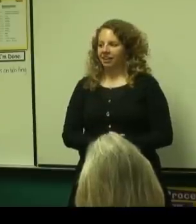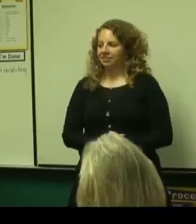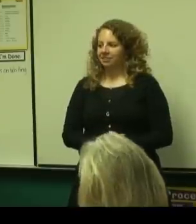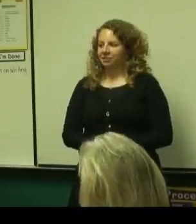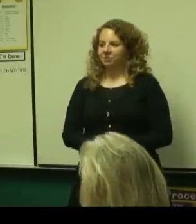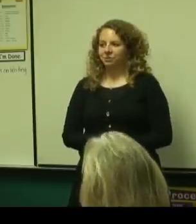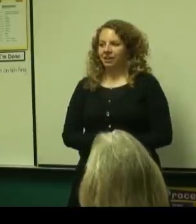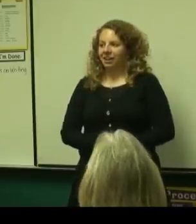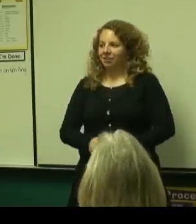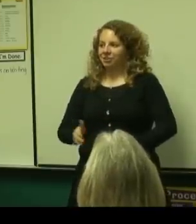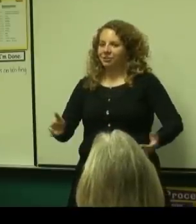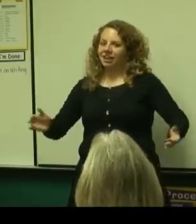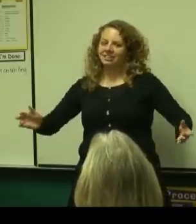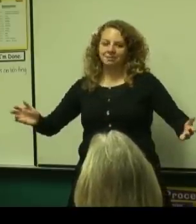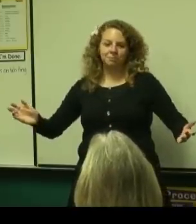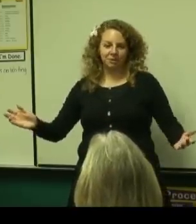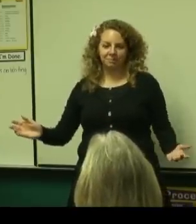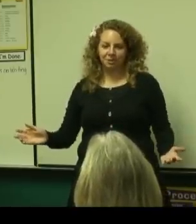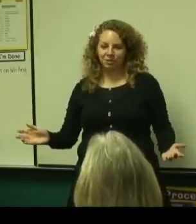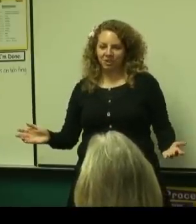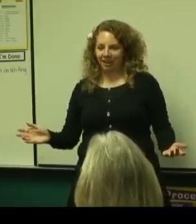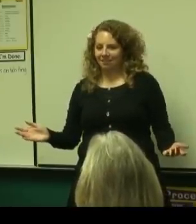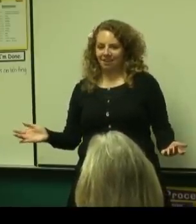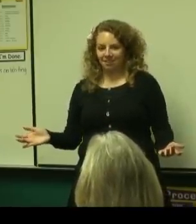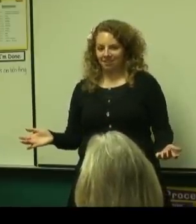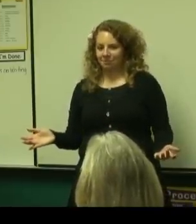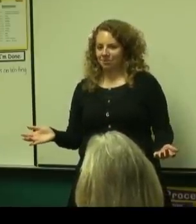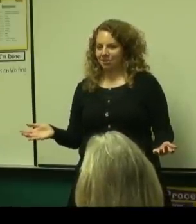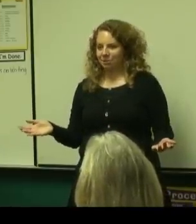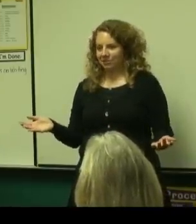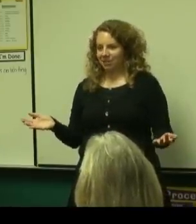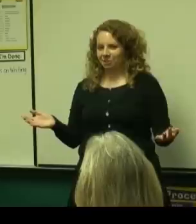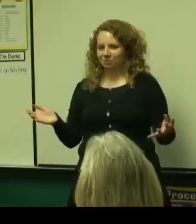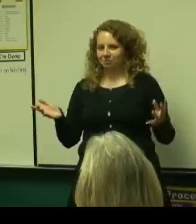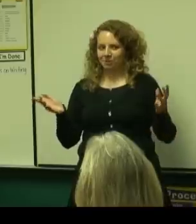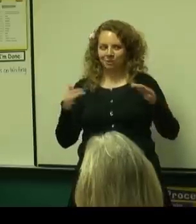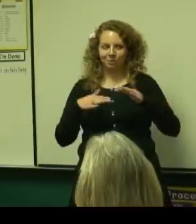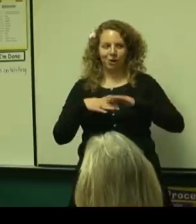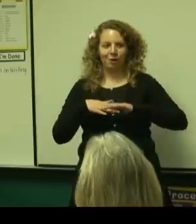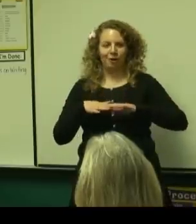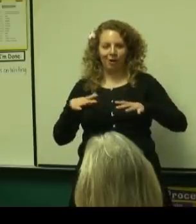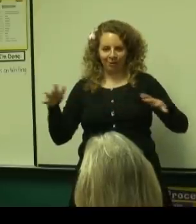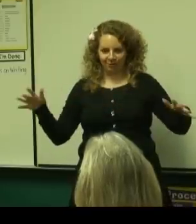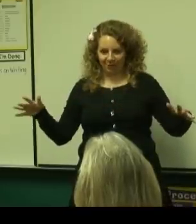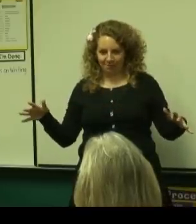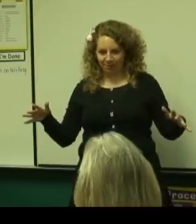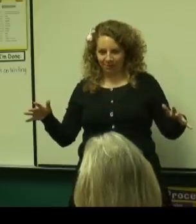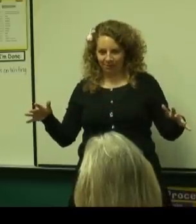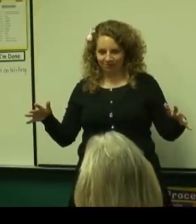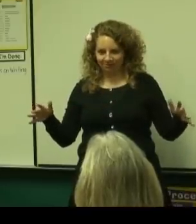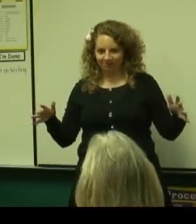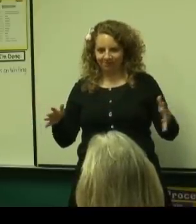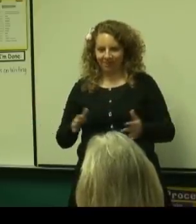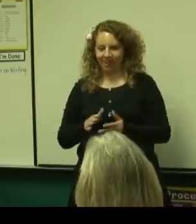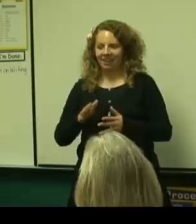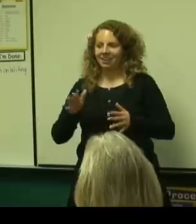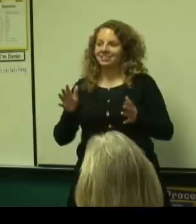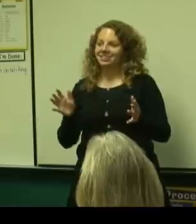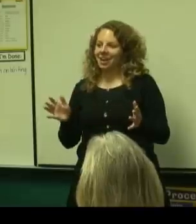Okay, so now you guys can pretty much sign any number that you decide to because you know all of the numbers. Okay,